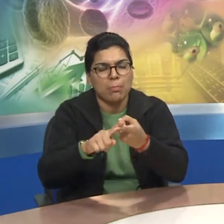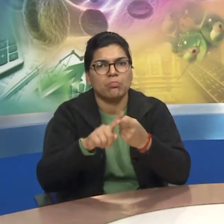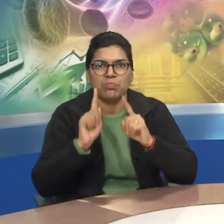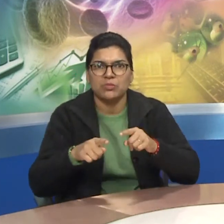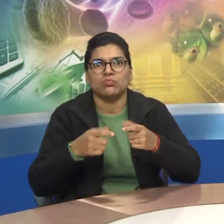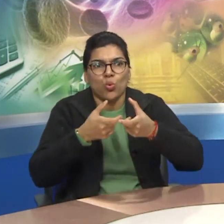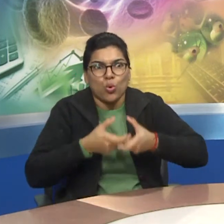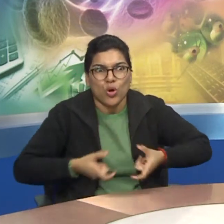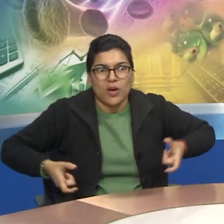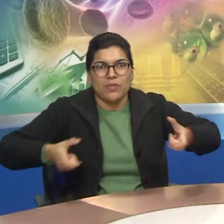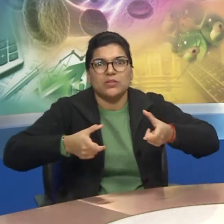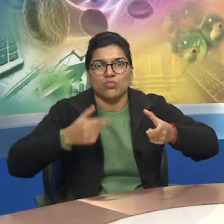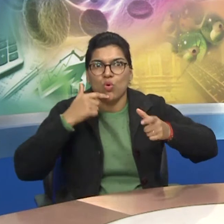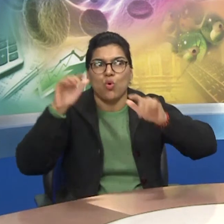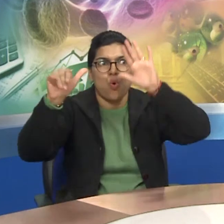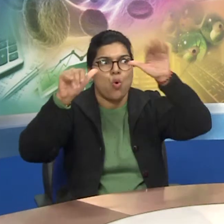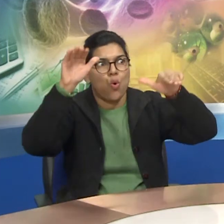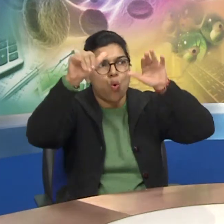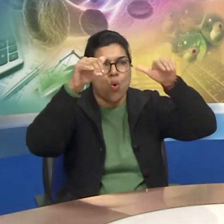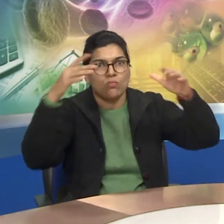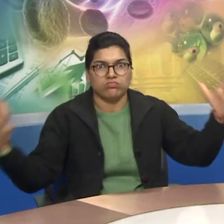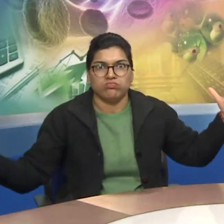In brief, we call it as WED.